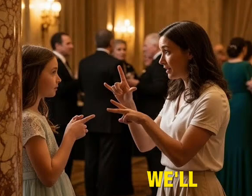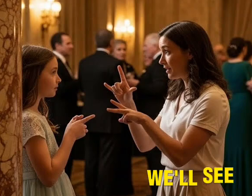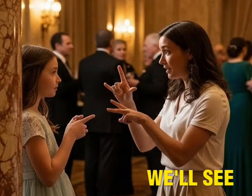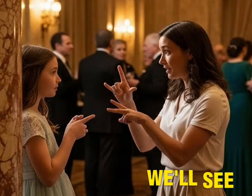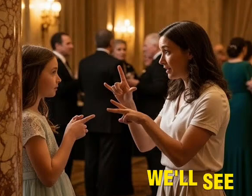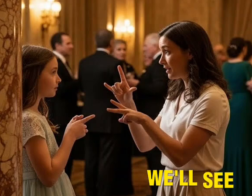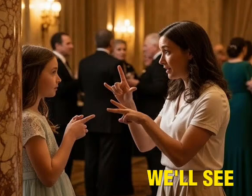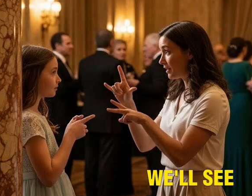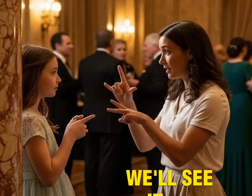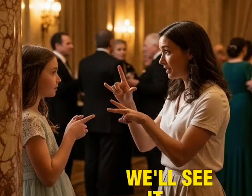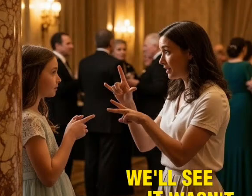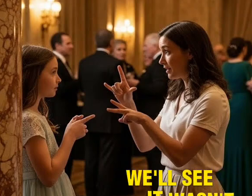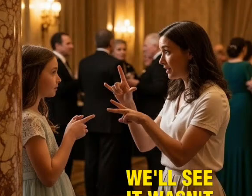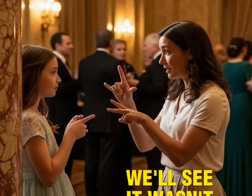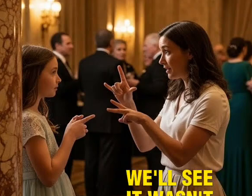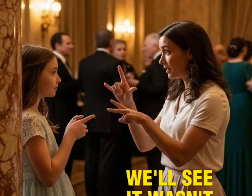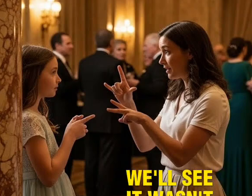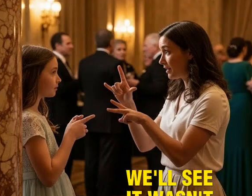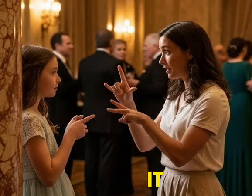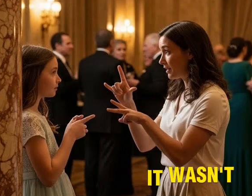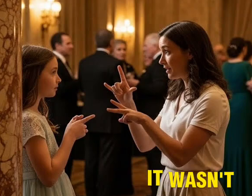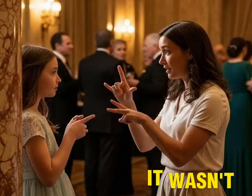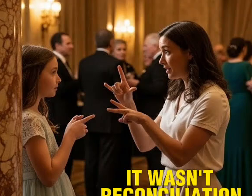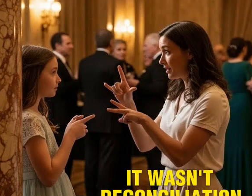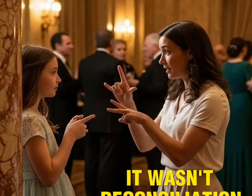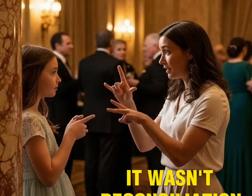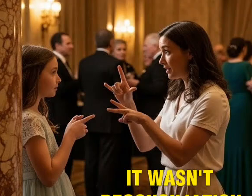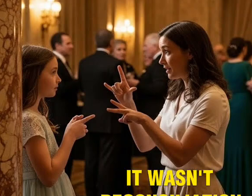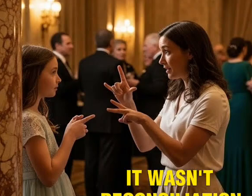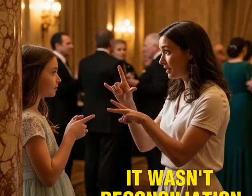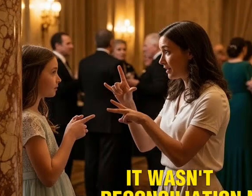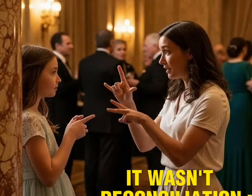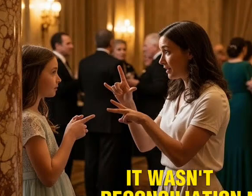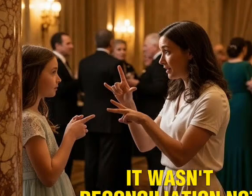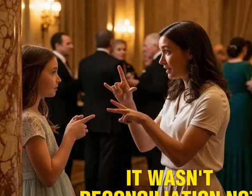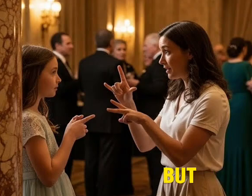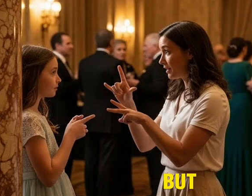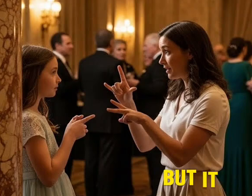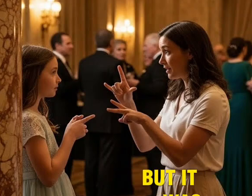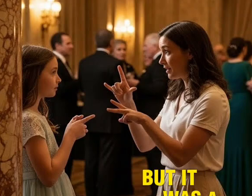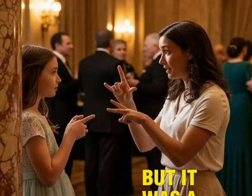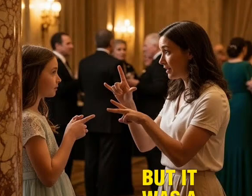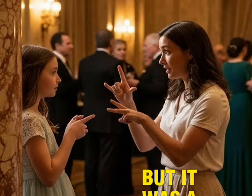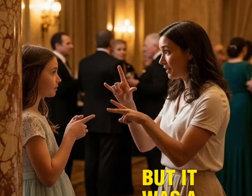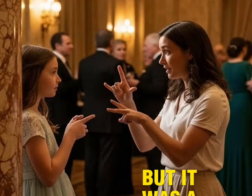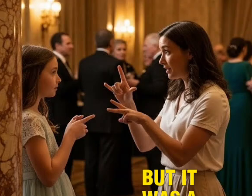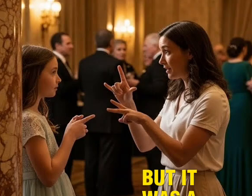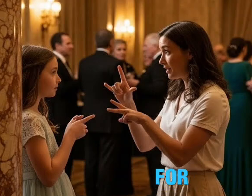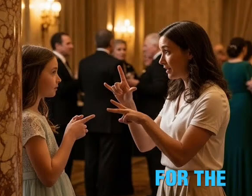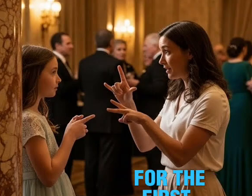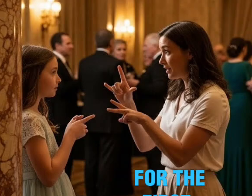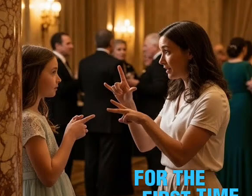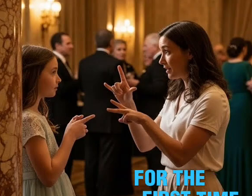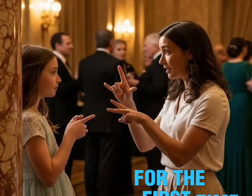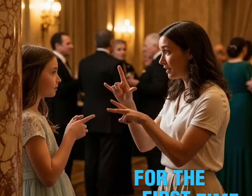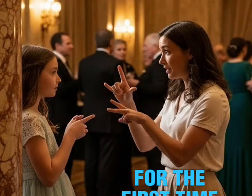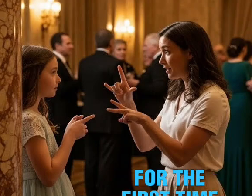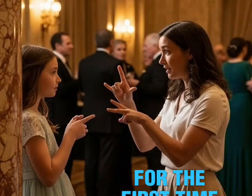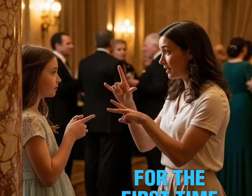see." It wasn't forgiveness. It wasn't reconciliation. Not yet, but it was a beginning. And for the first time, Richard felt